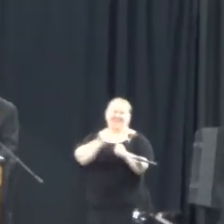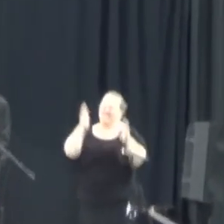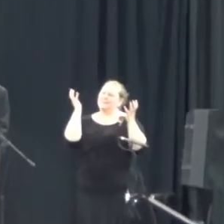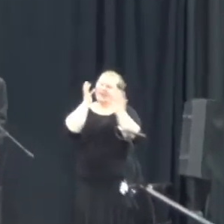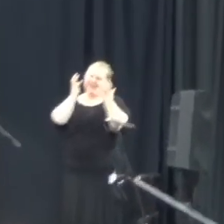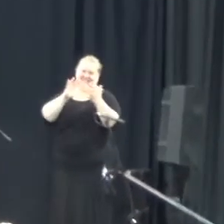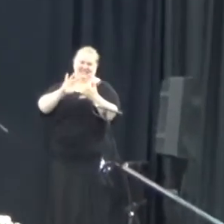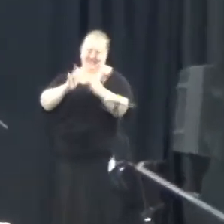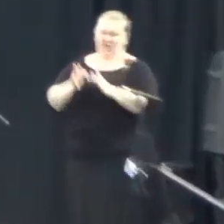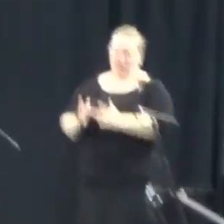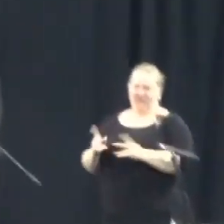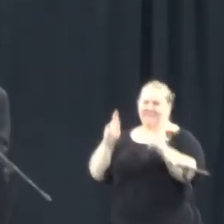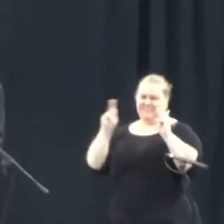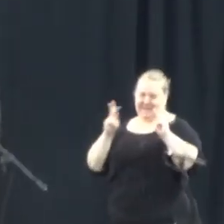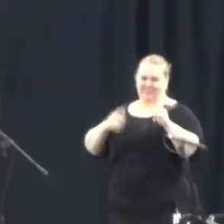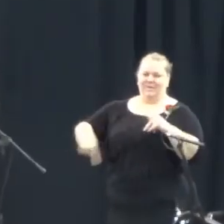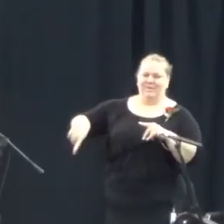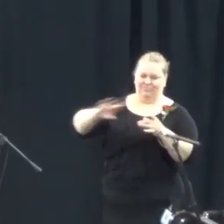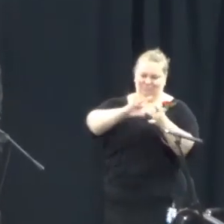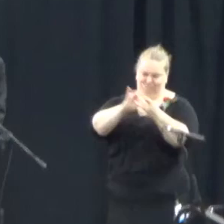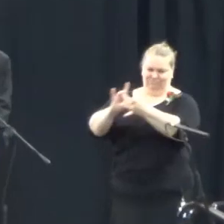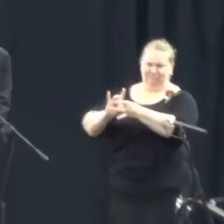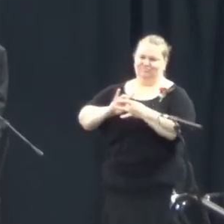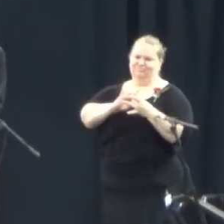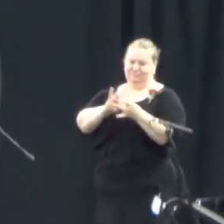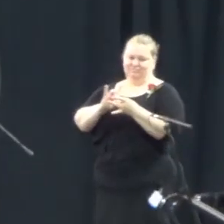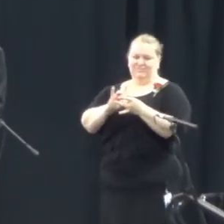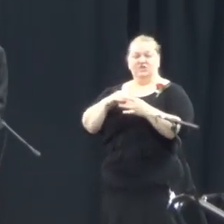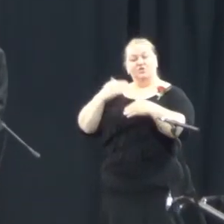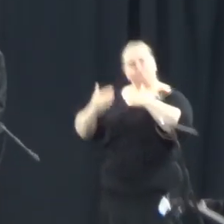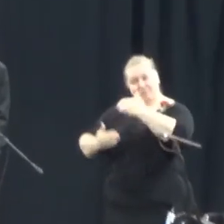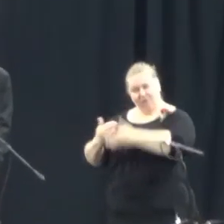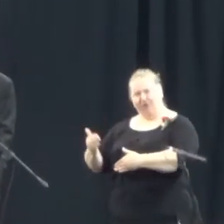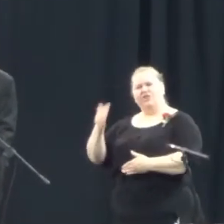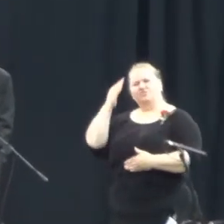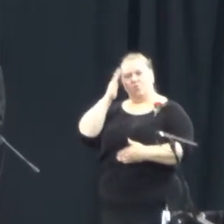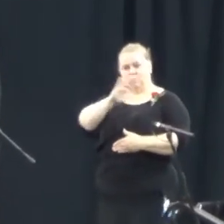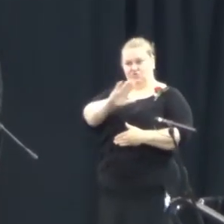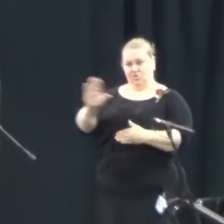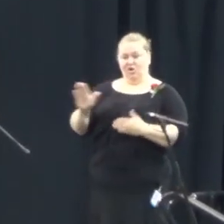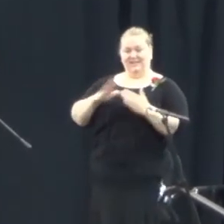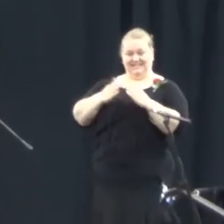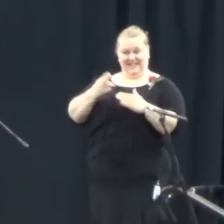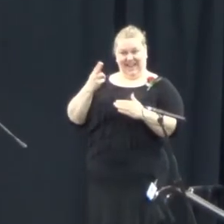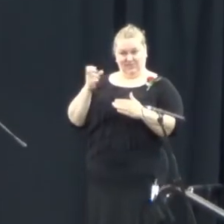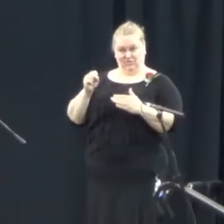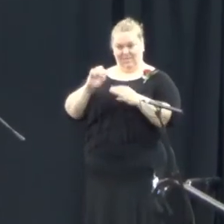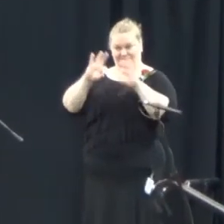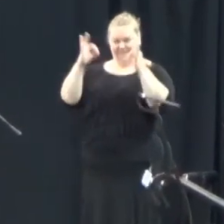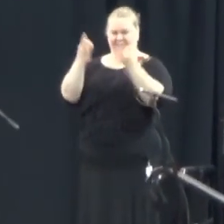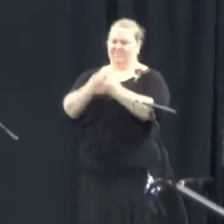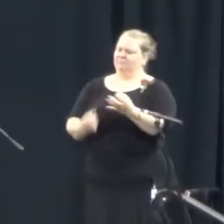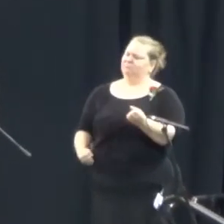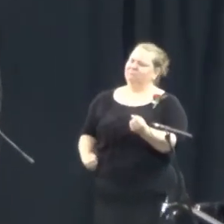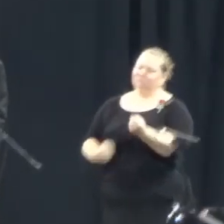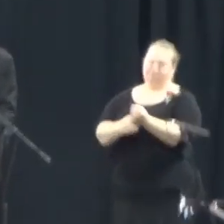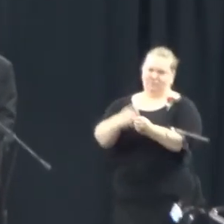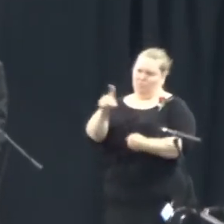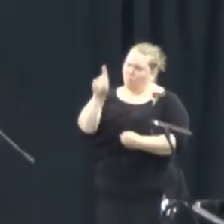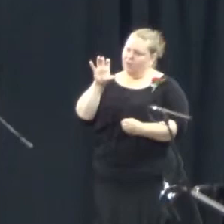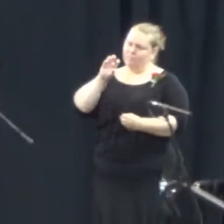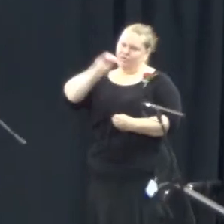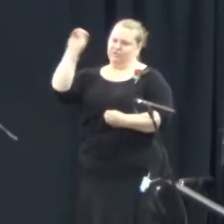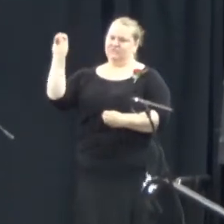people. As you move on to the next stage of your life, know that your City High family is behind you